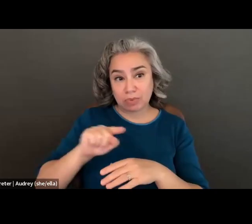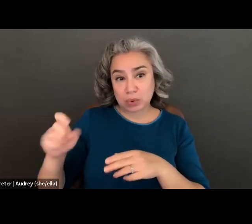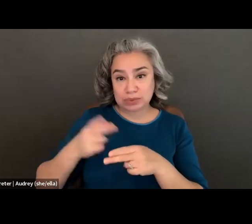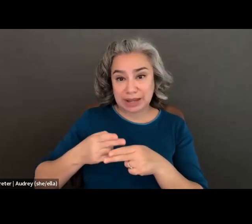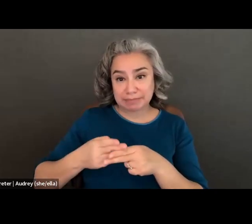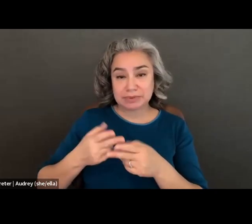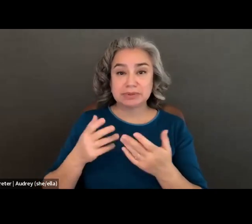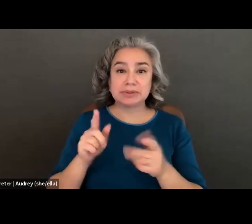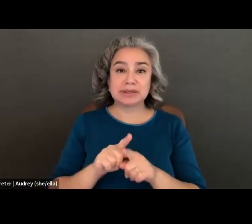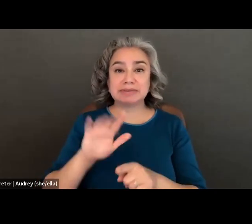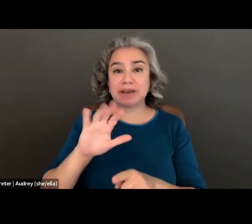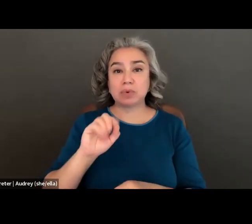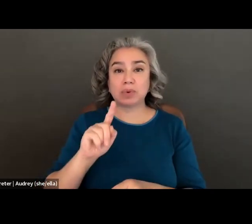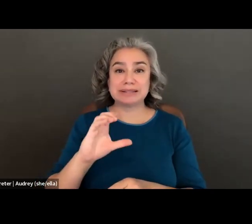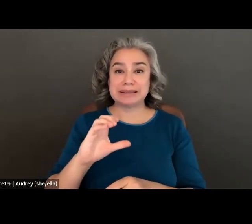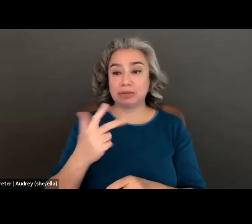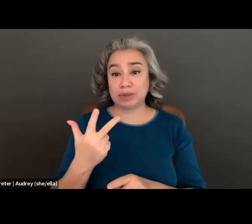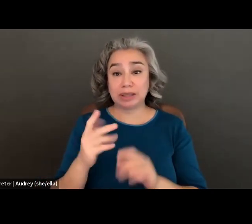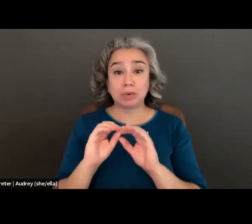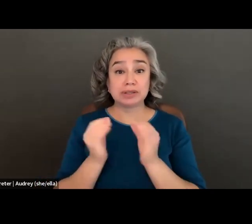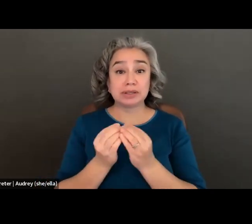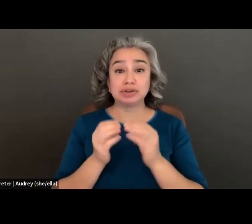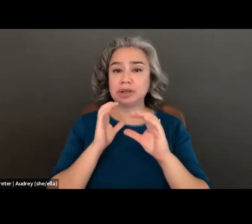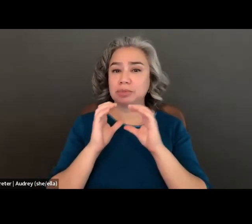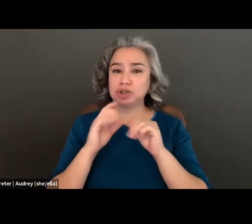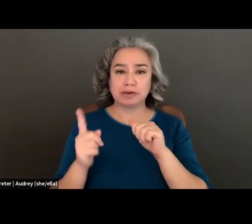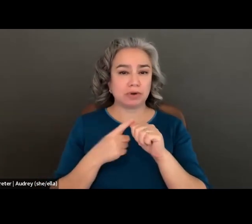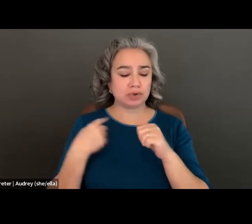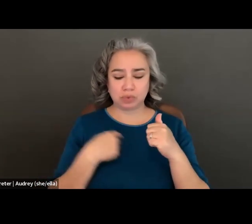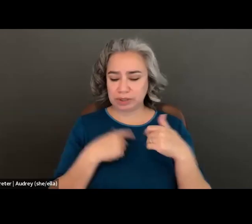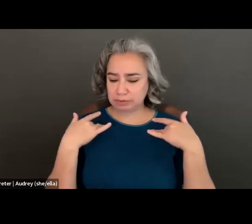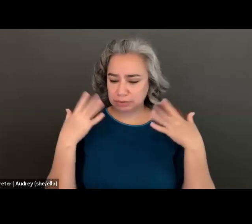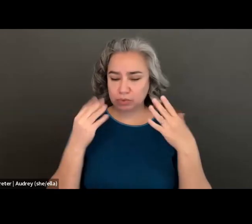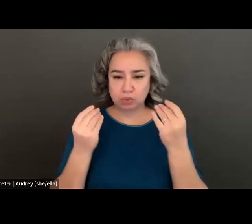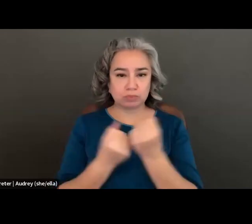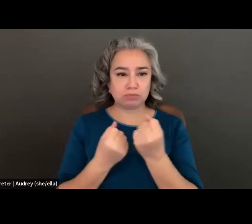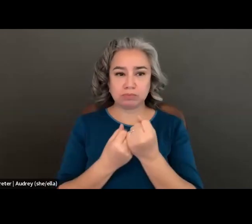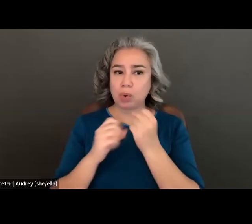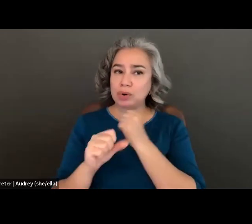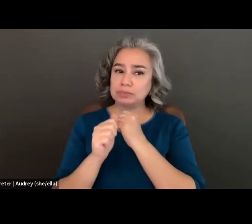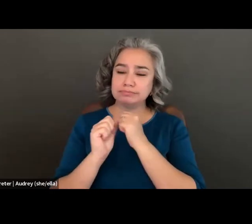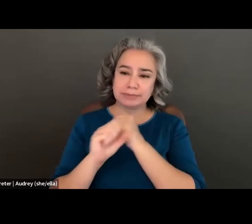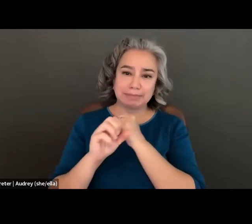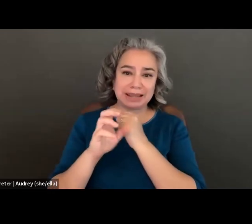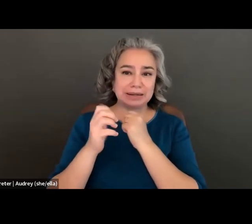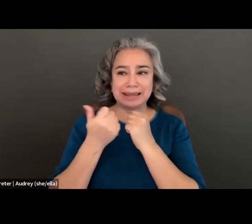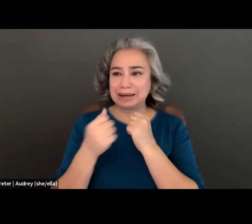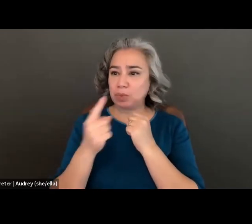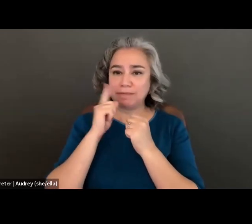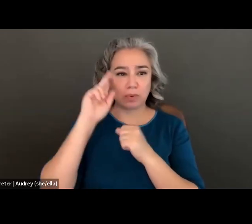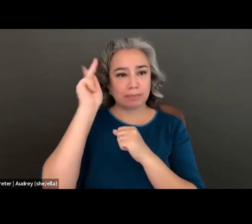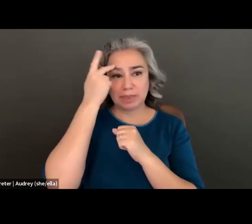As a 501c3 organization, Communication First does not campaign for or endorse any candidates for political